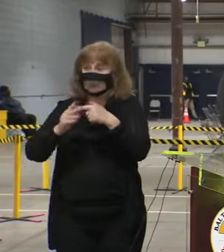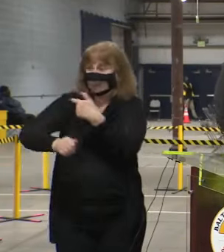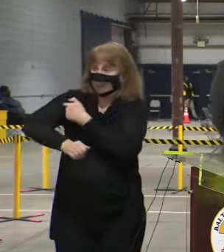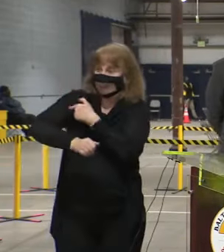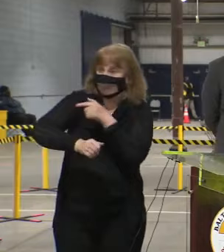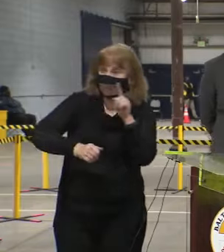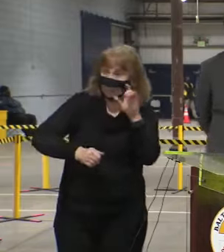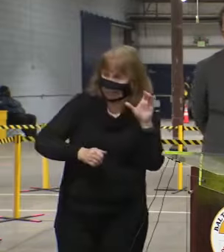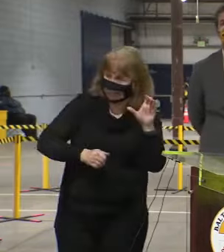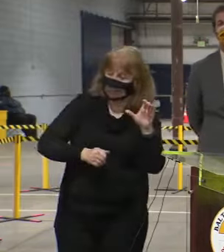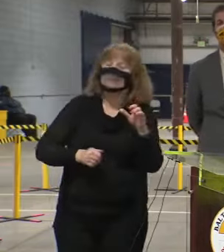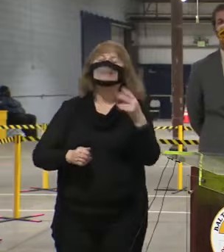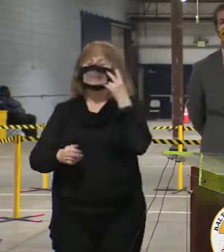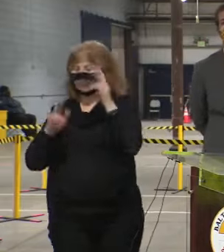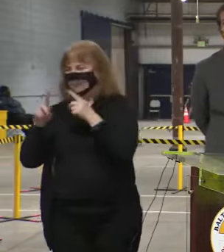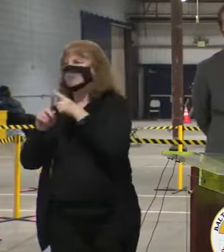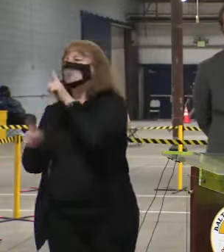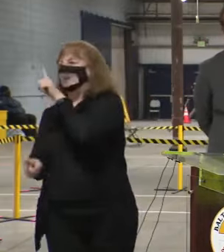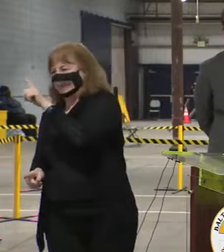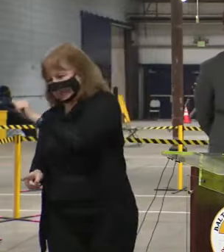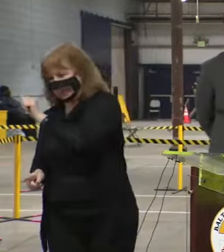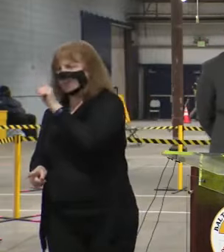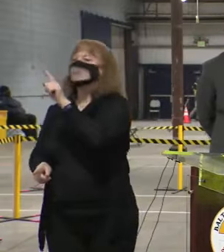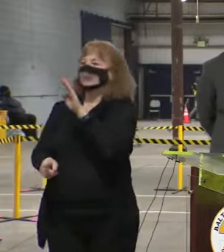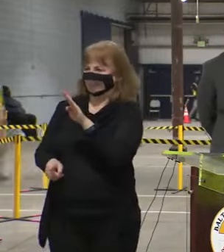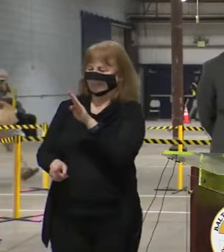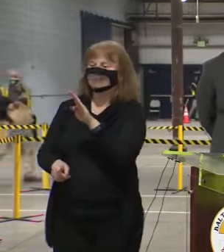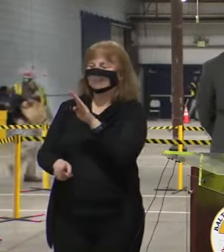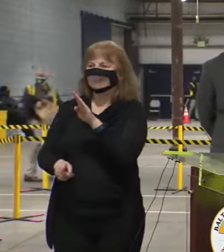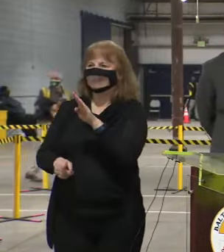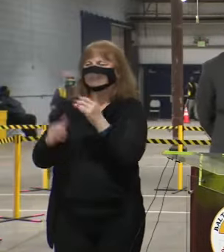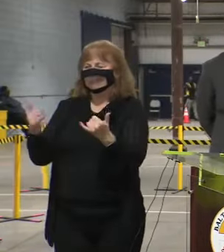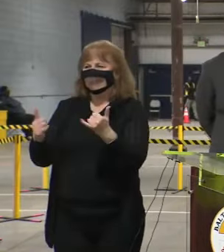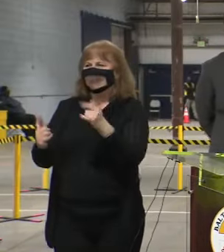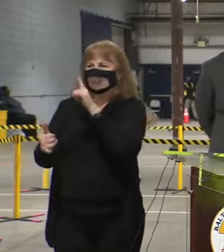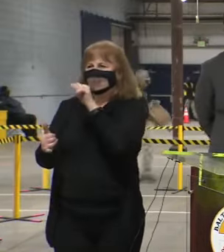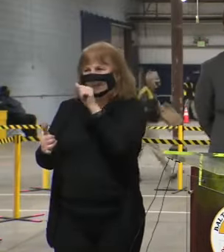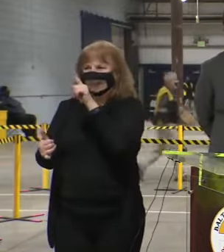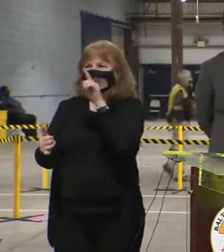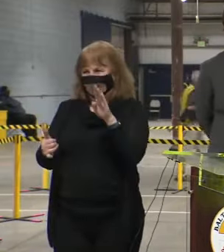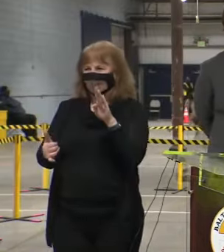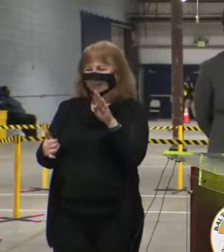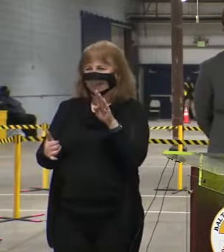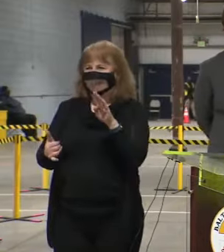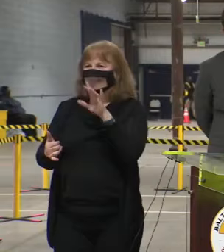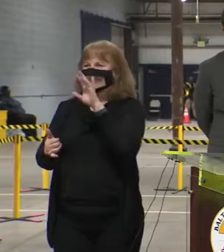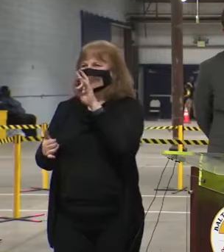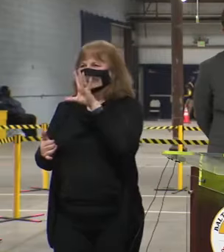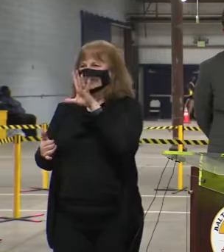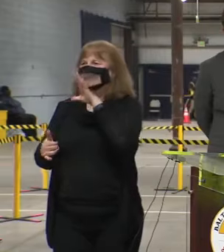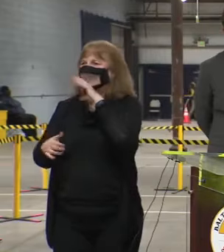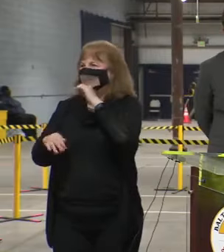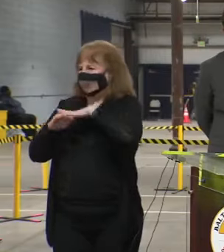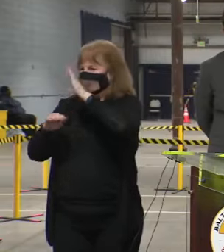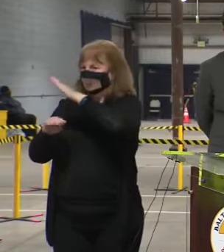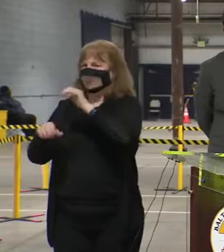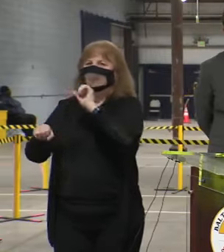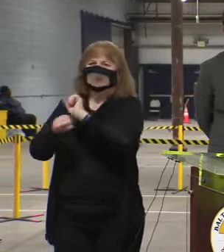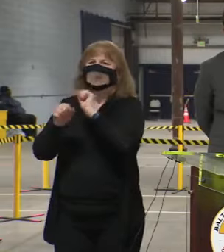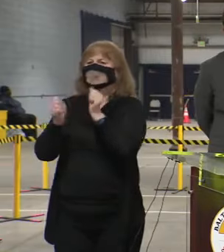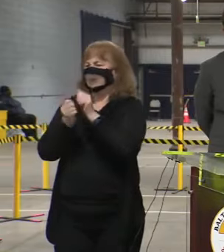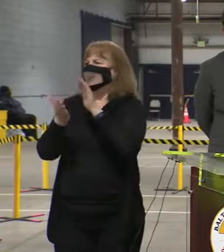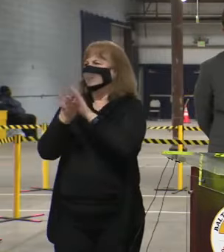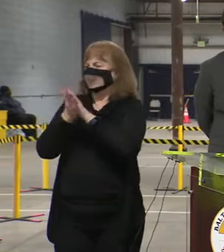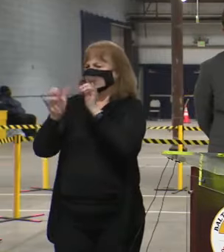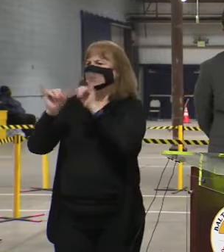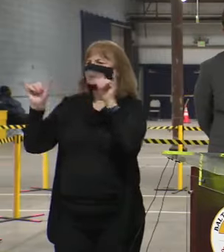I'm seeing folks from 1A and 1B predominantly at this point now. I'm trying to do the 75 and older, and we are working with the school